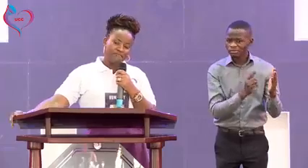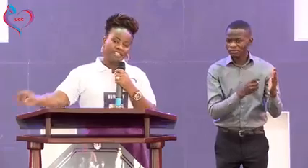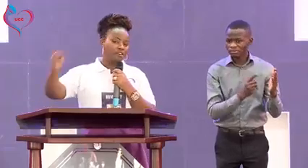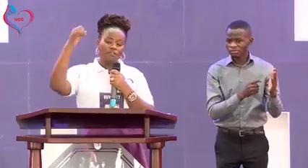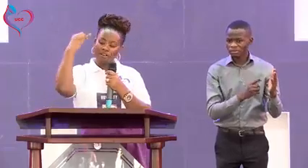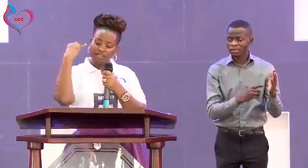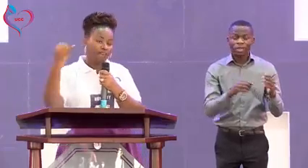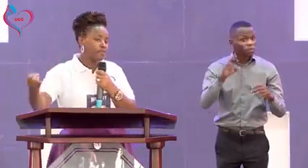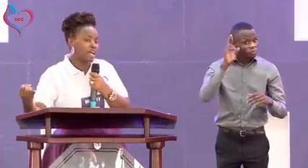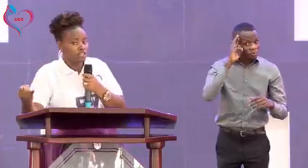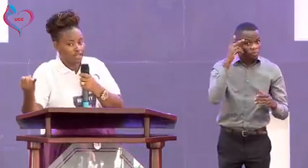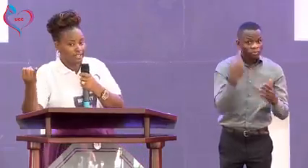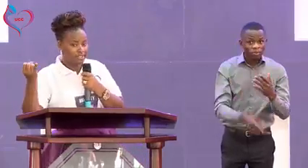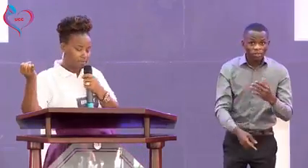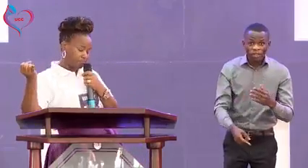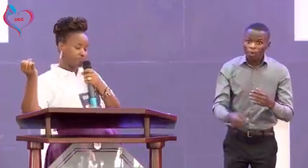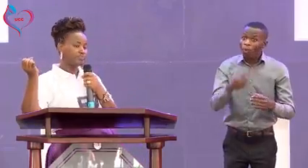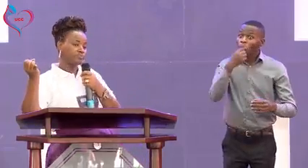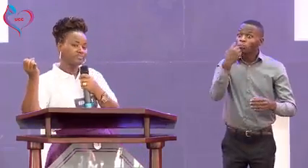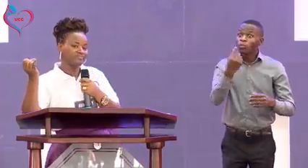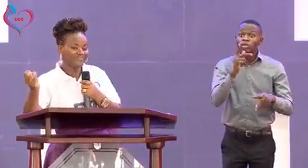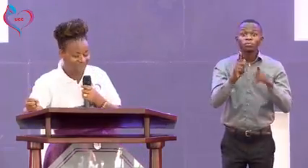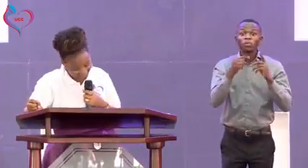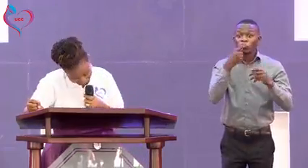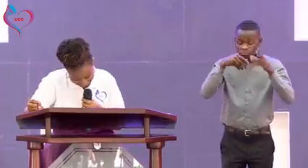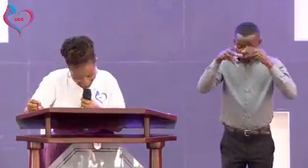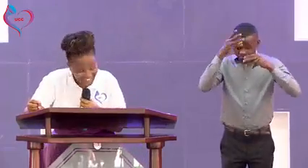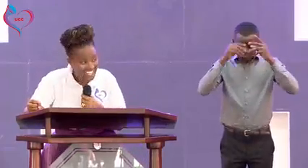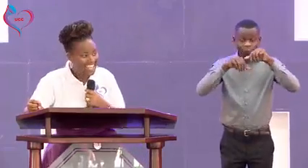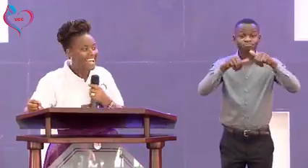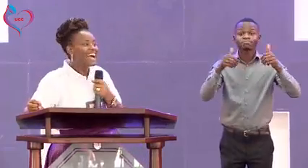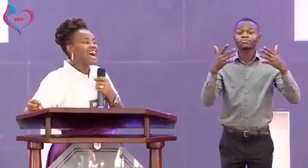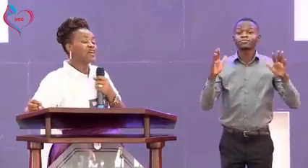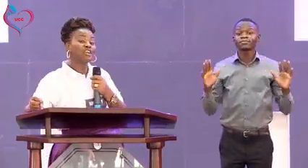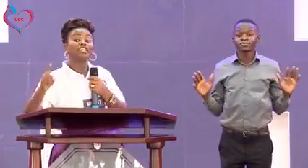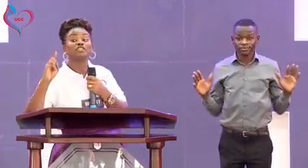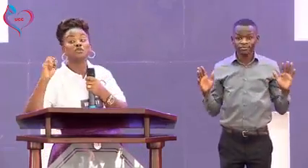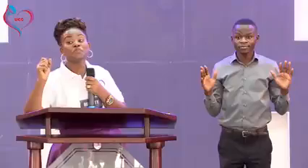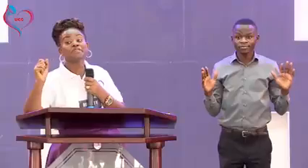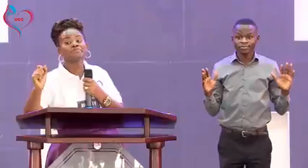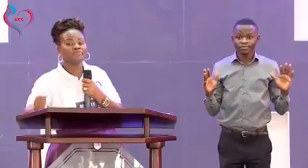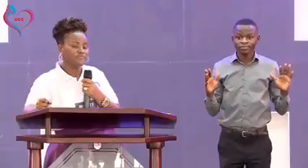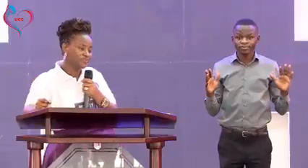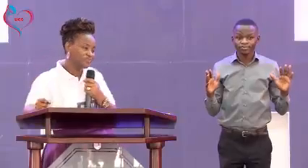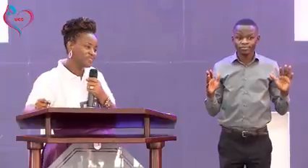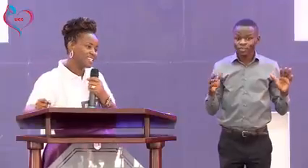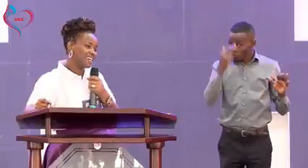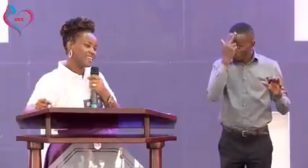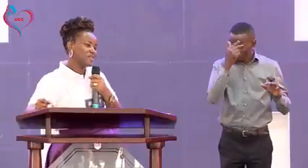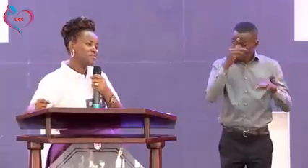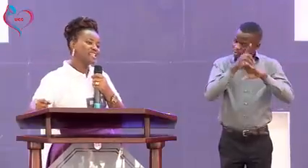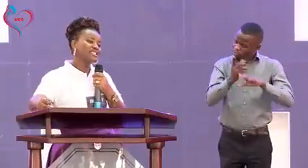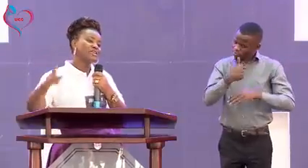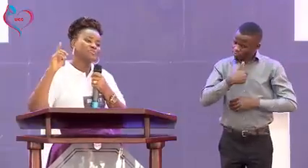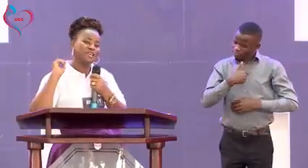tu evyo. First of all, they are for the educated. Echisoka, biyabo, iria basoma. According to me.